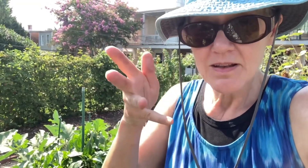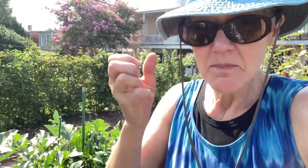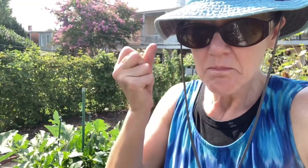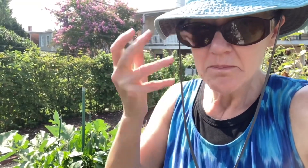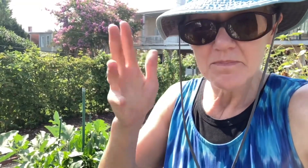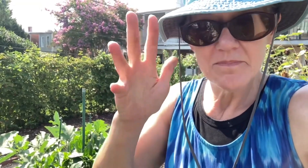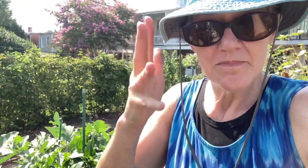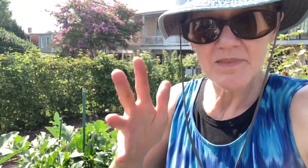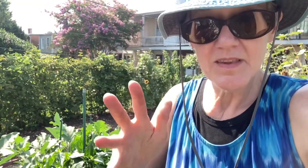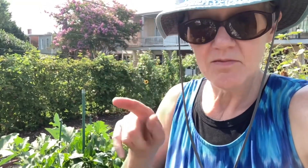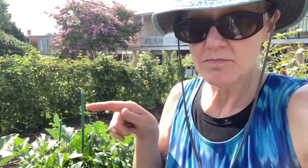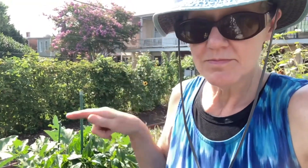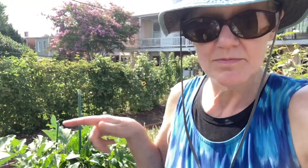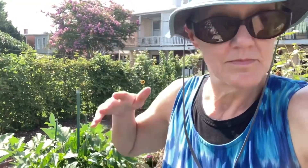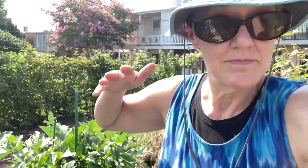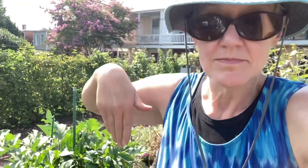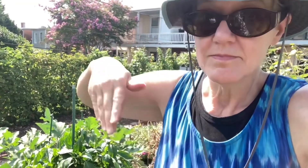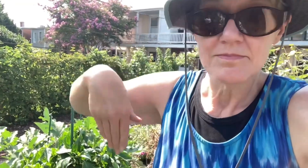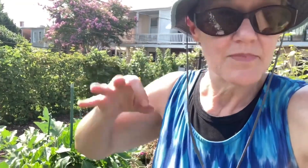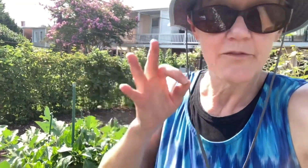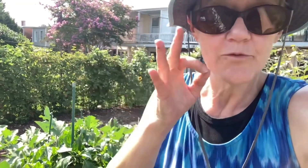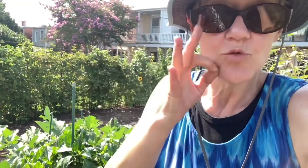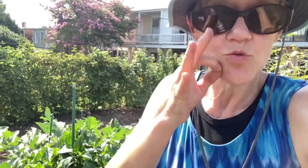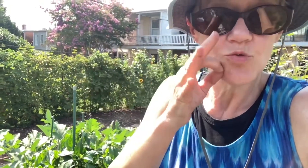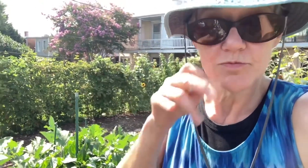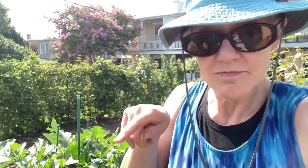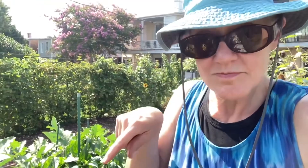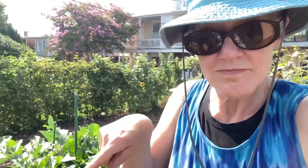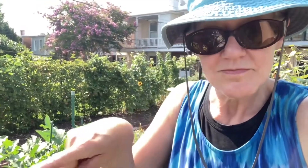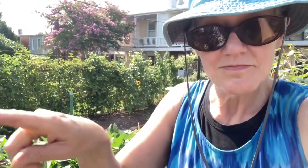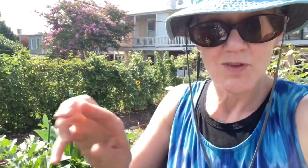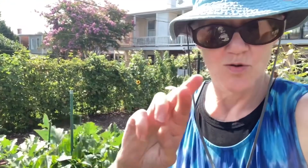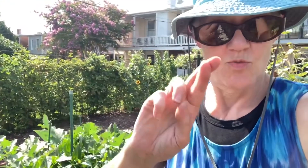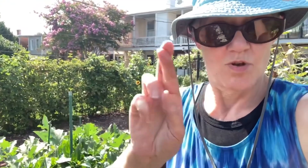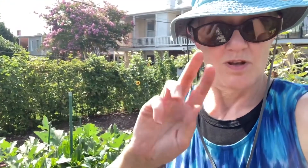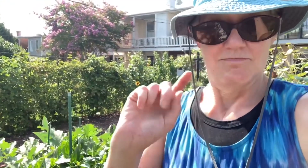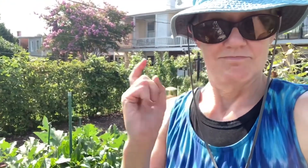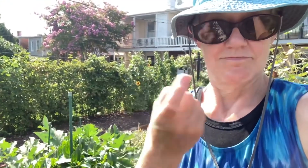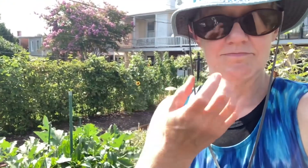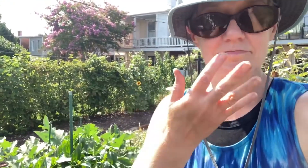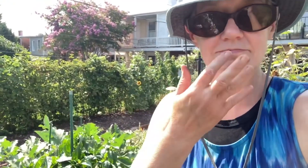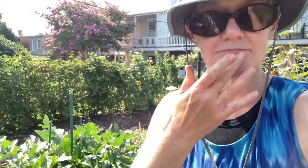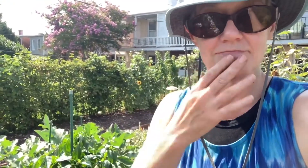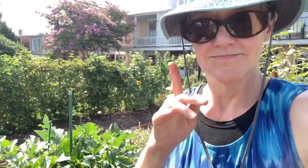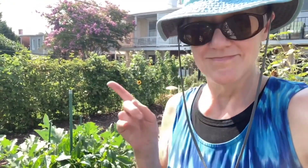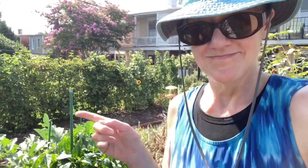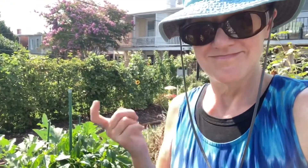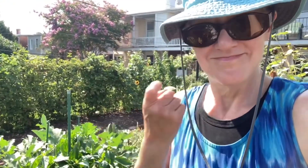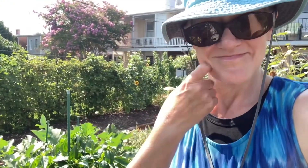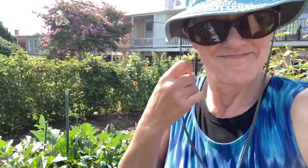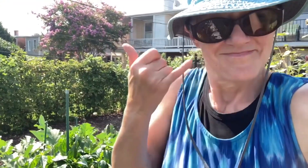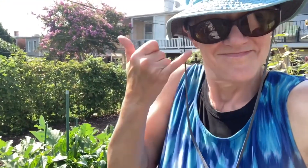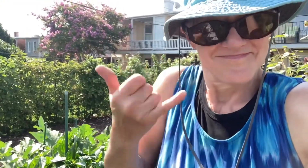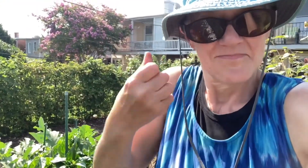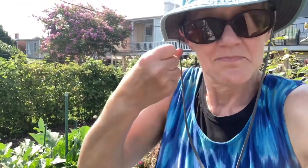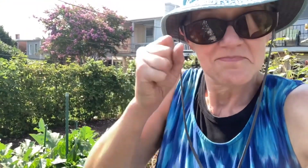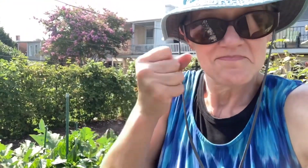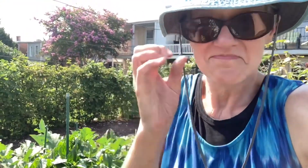big plant and lots of leaves, but it hasn't developed fruit yet. All of these are almost ready to change color, and this one